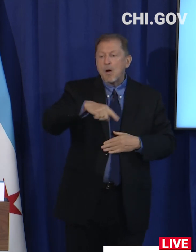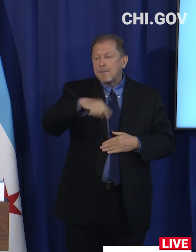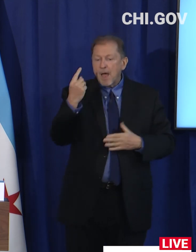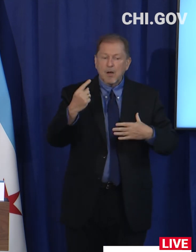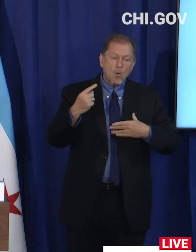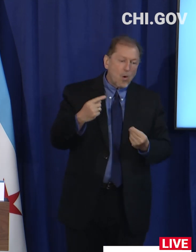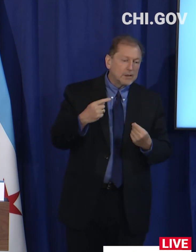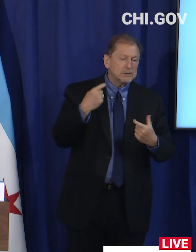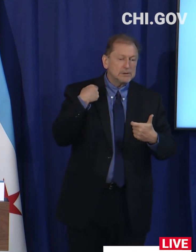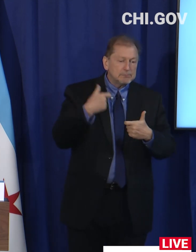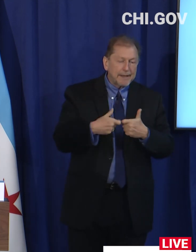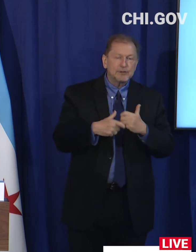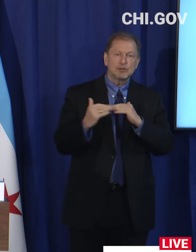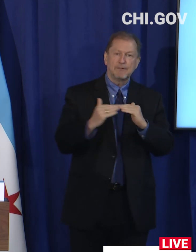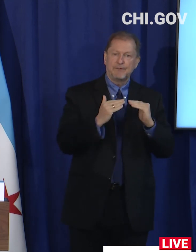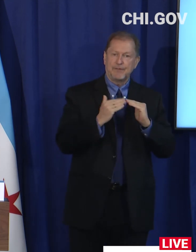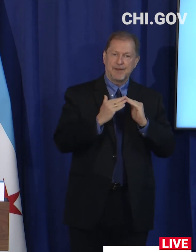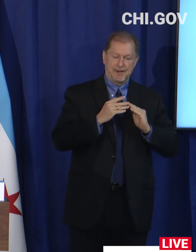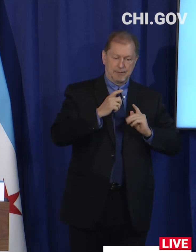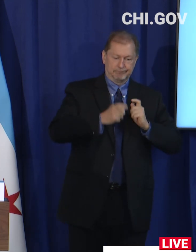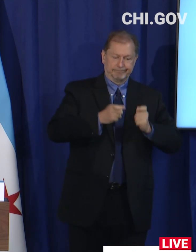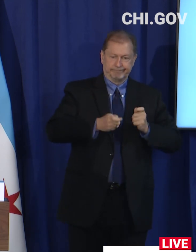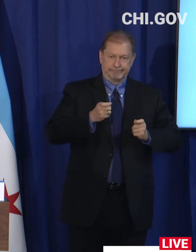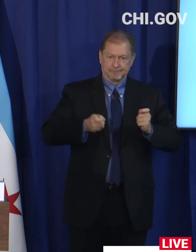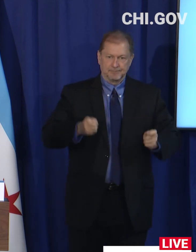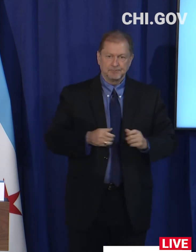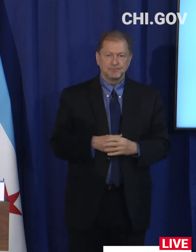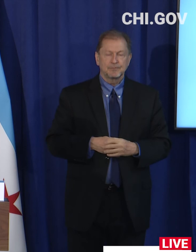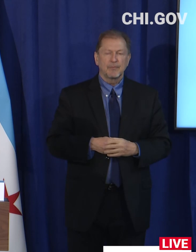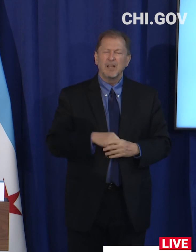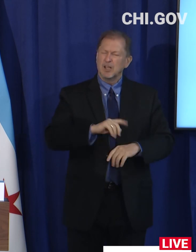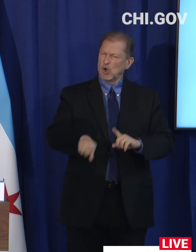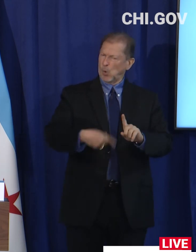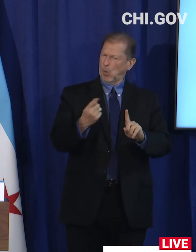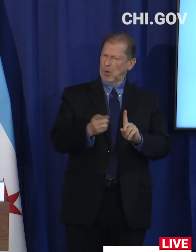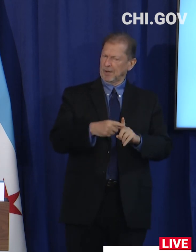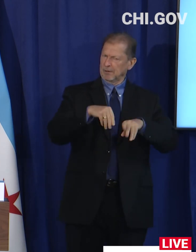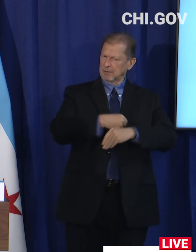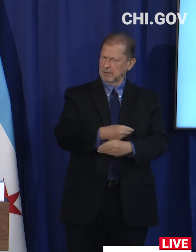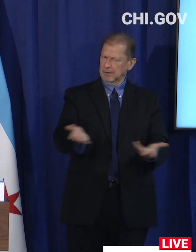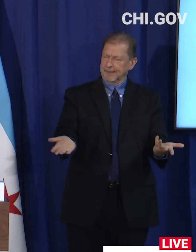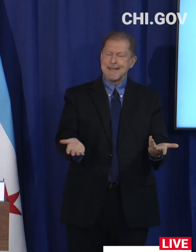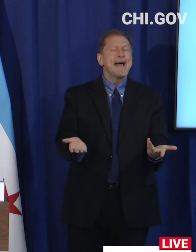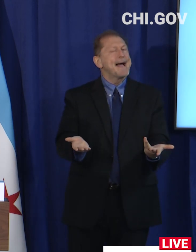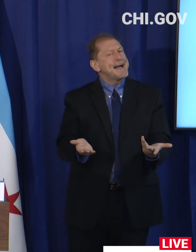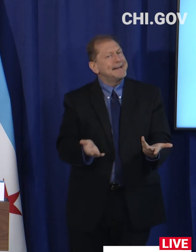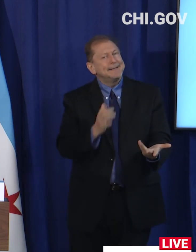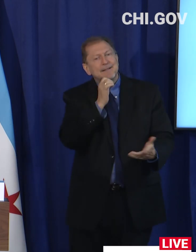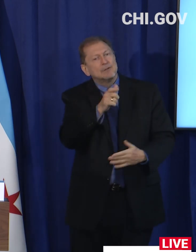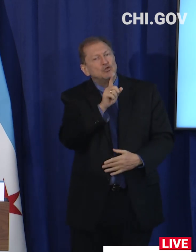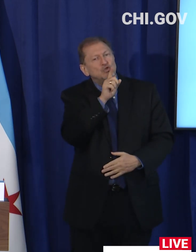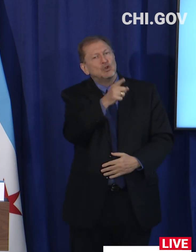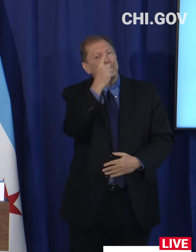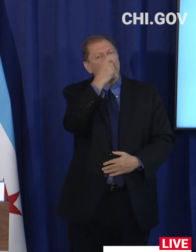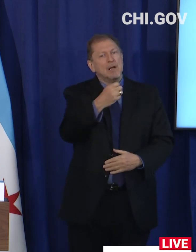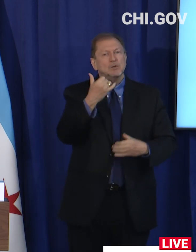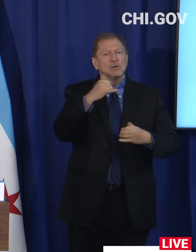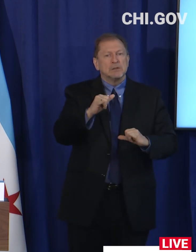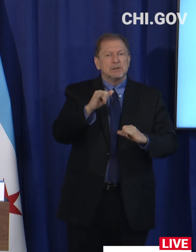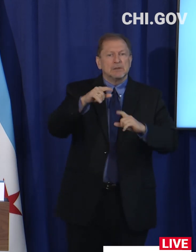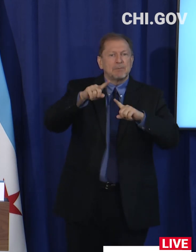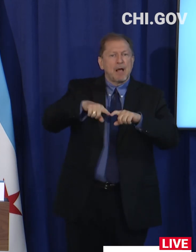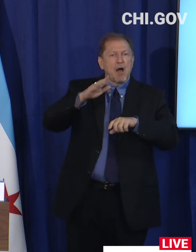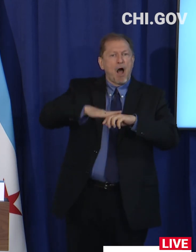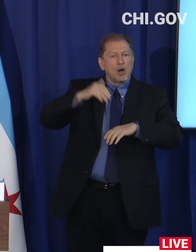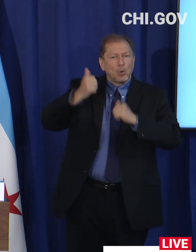I want to stress that our projected timeline is still very fluid because there's still a lot of questions that need to be answered about which vaccines are